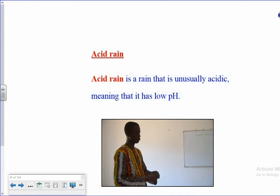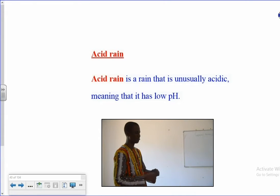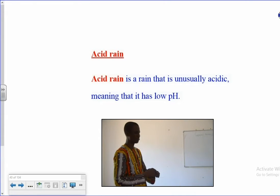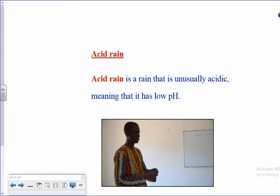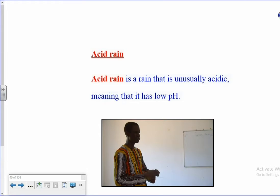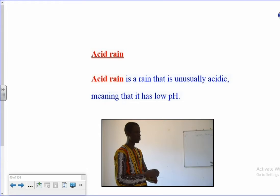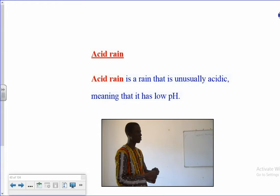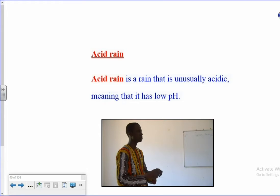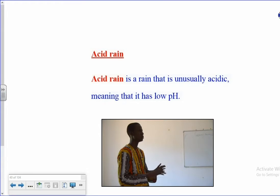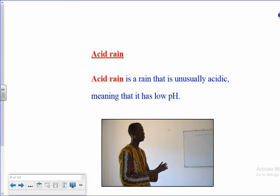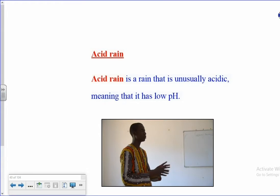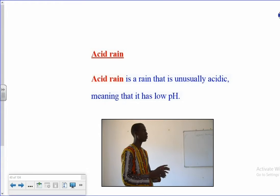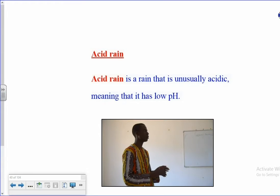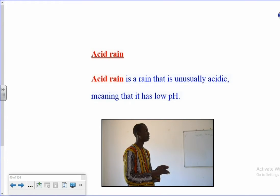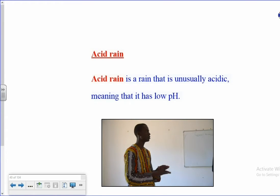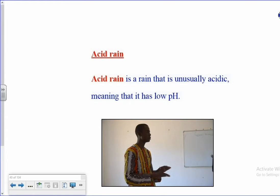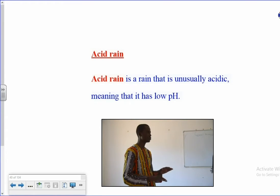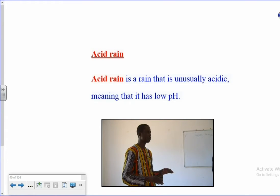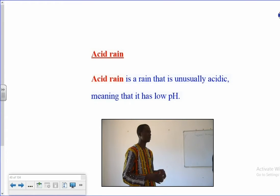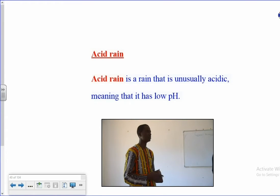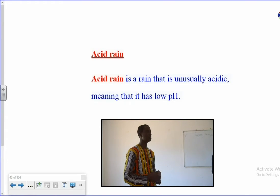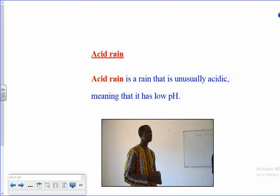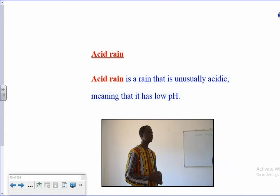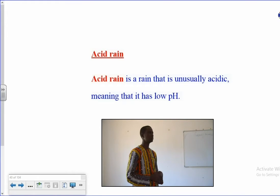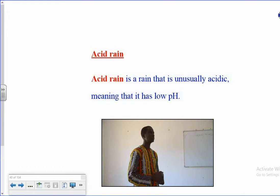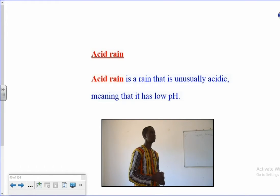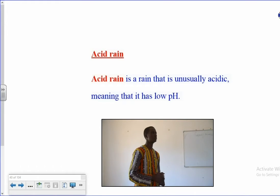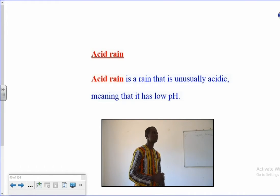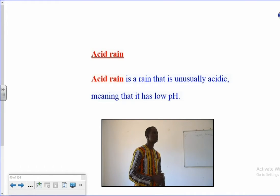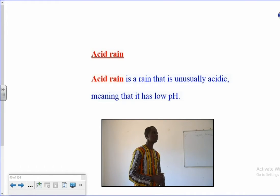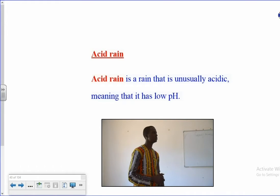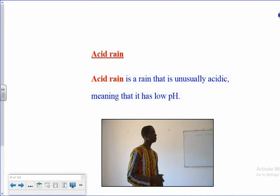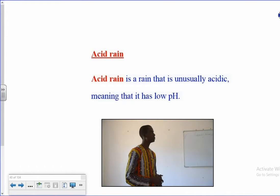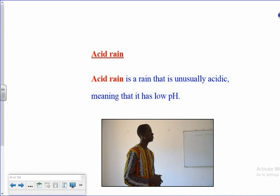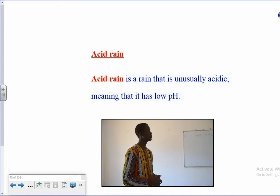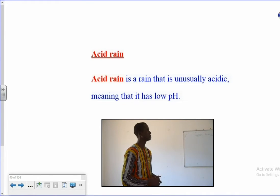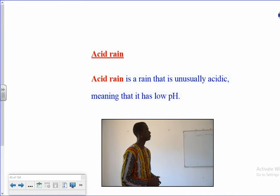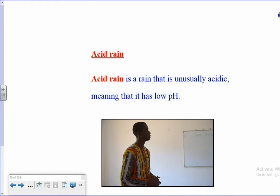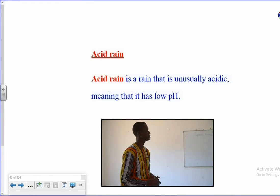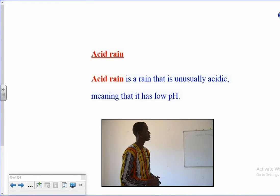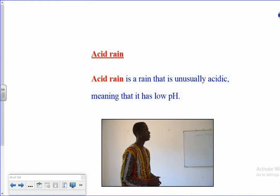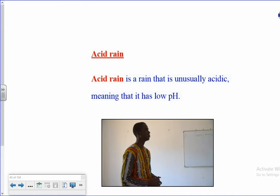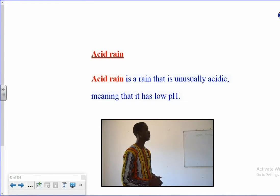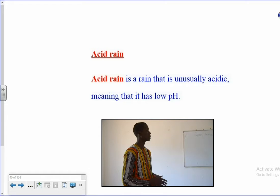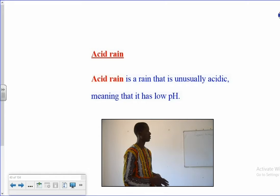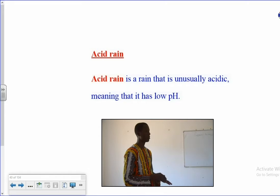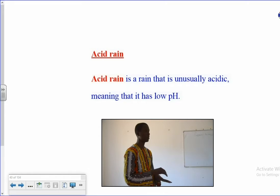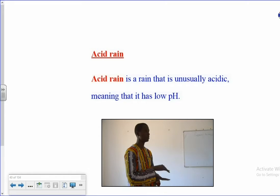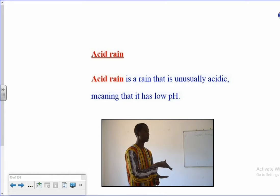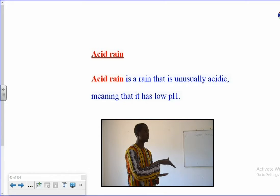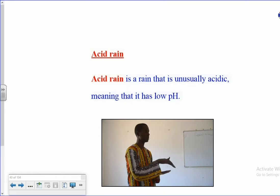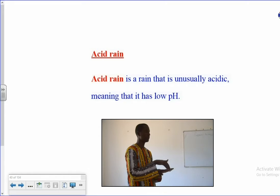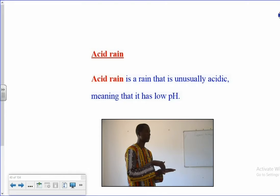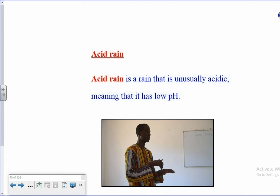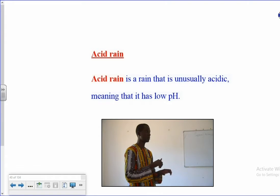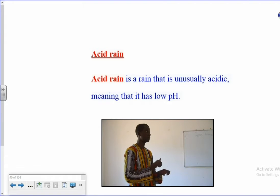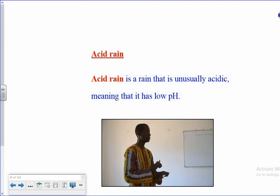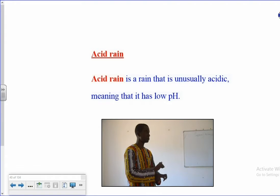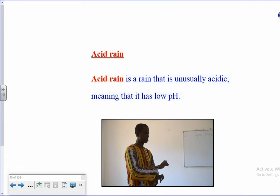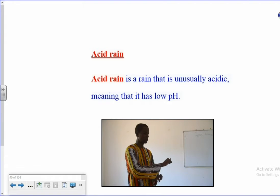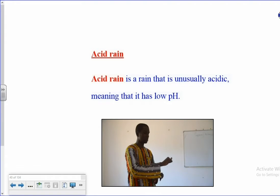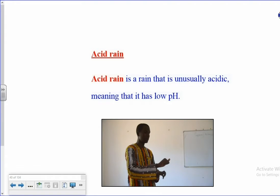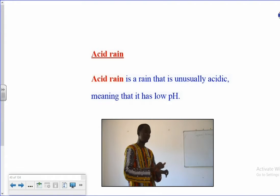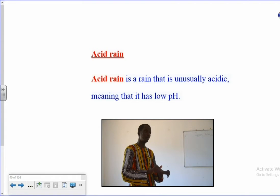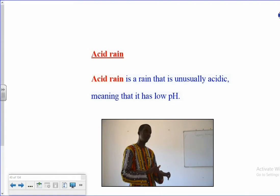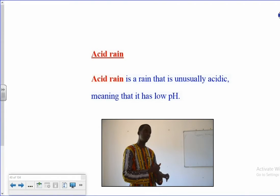oxide, those places don't experience acid rain much. But environments that are very much polluted, they experience acid rain because